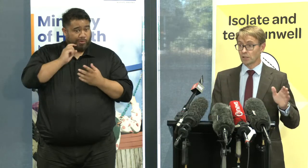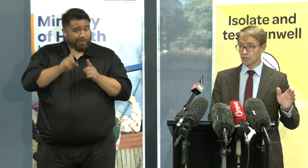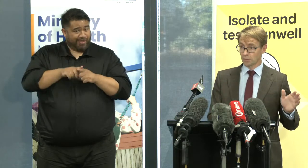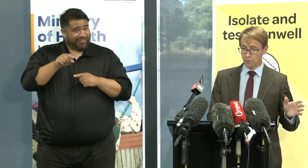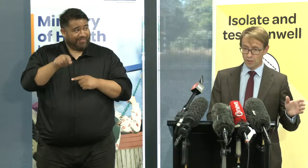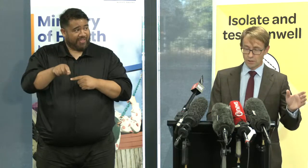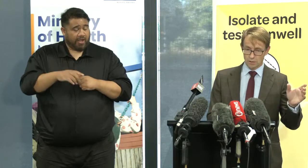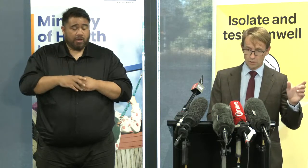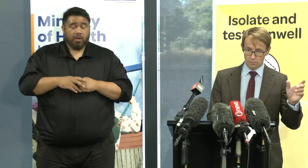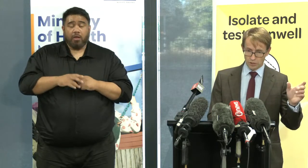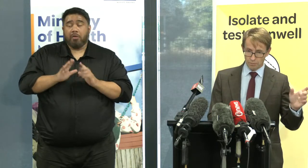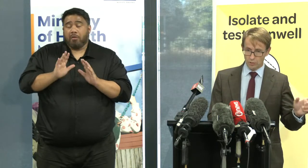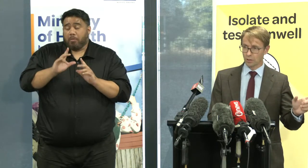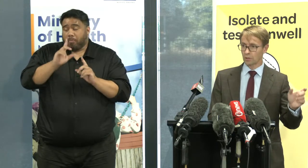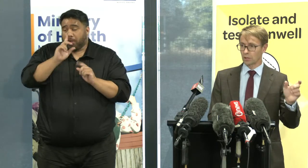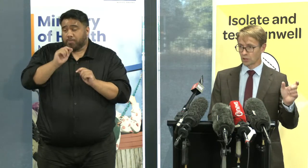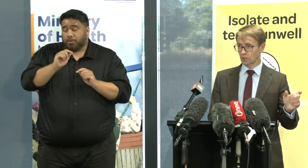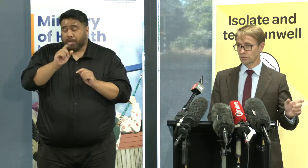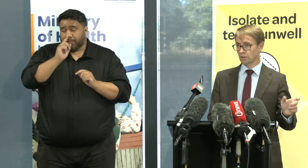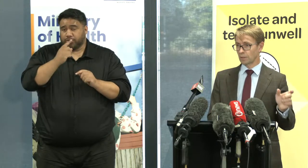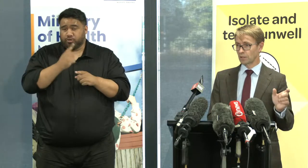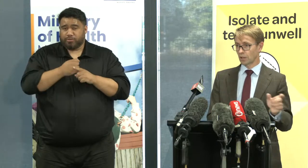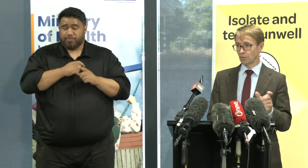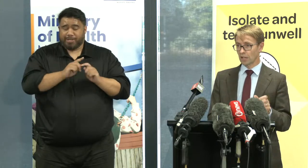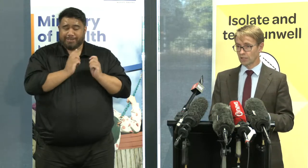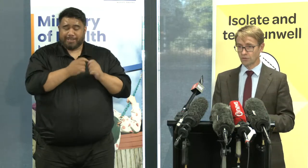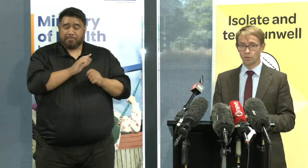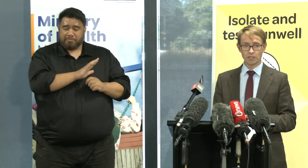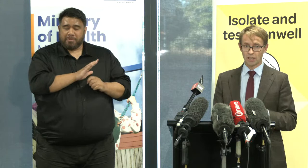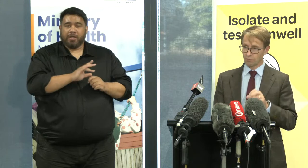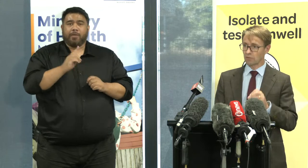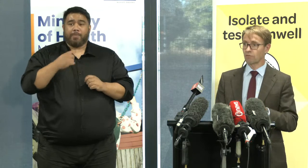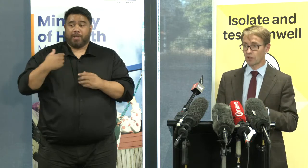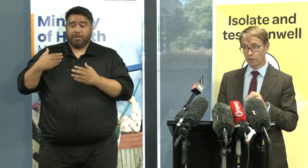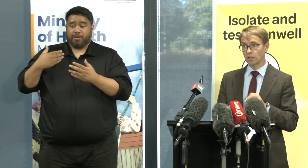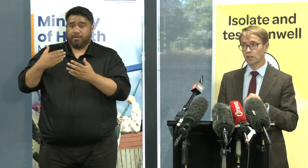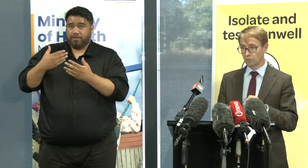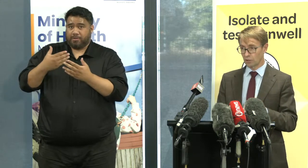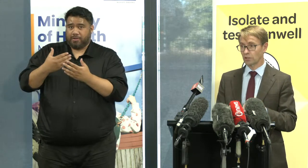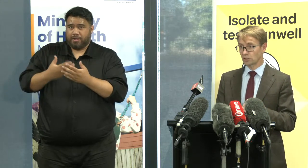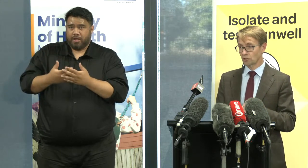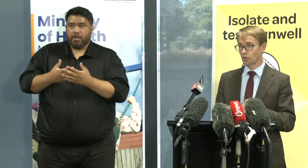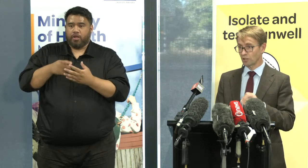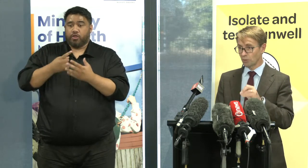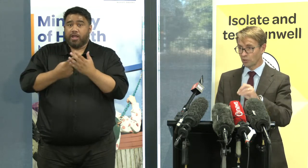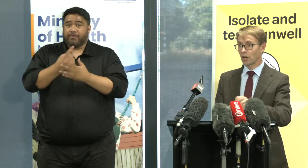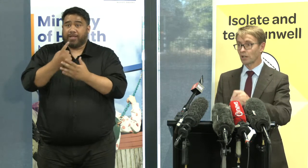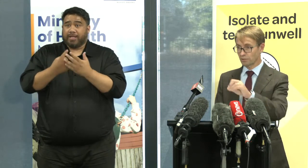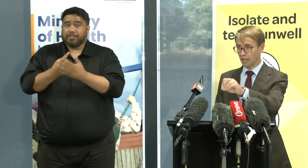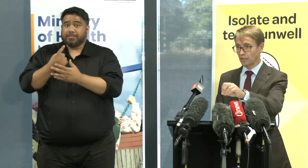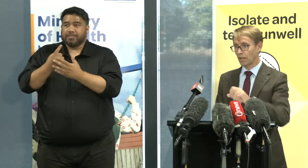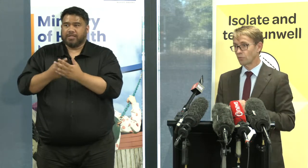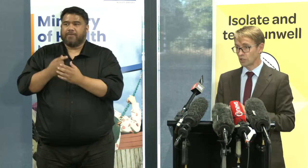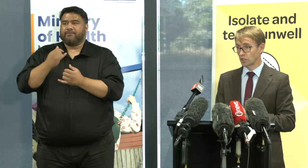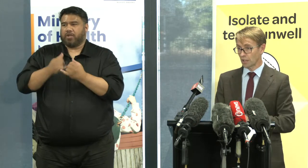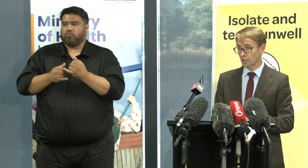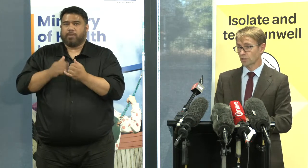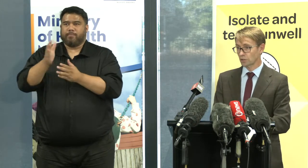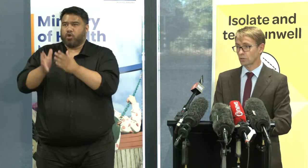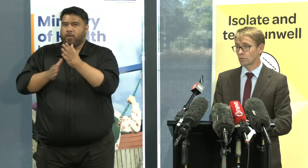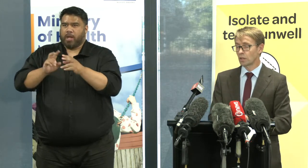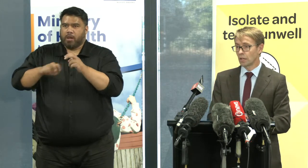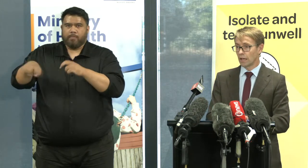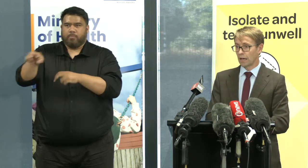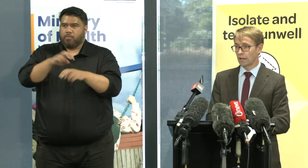that some of these bespoke initiatives that have been done over the last few weeks have been very, very strongly mobile and reaching